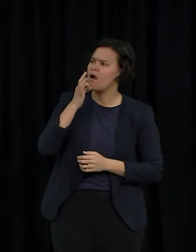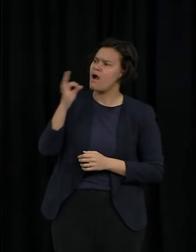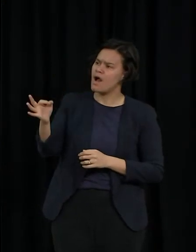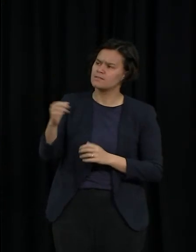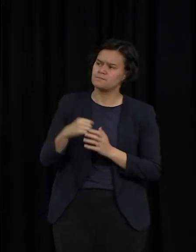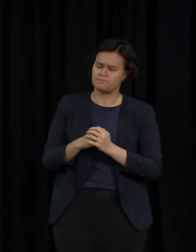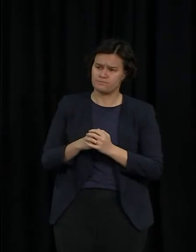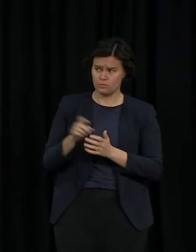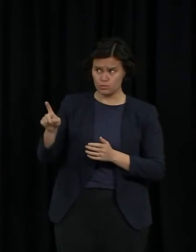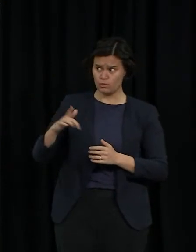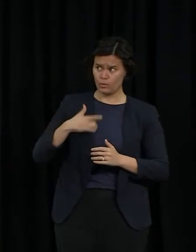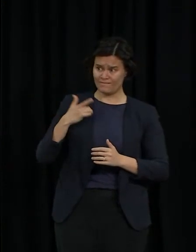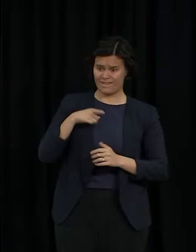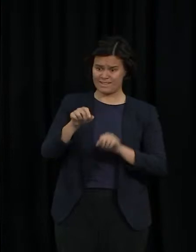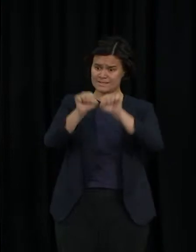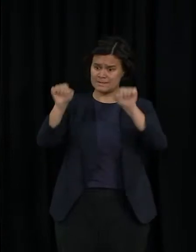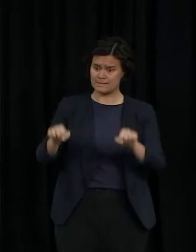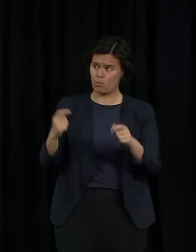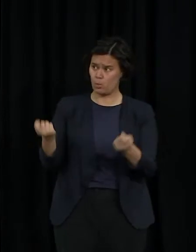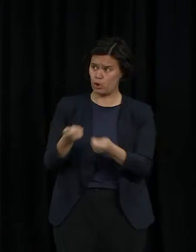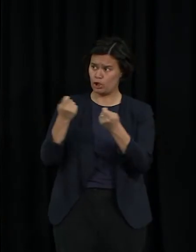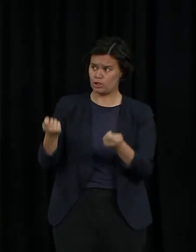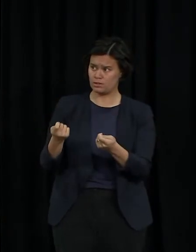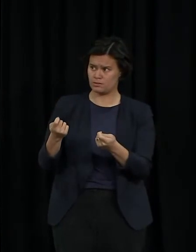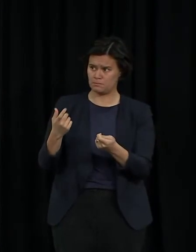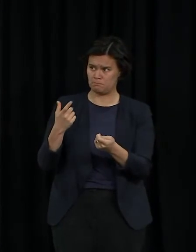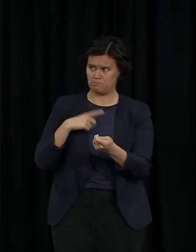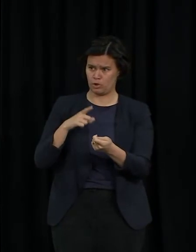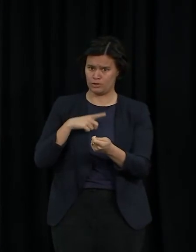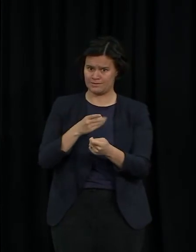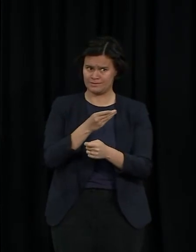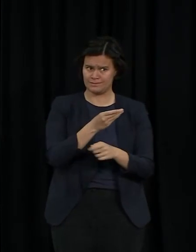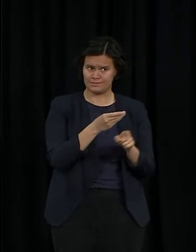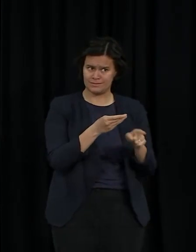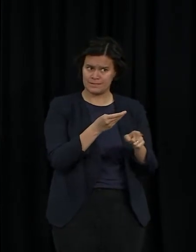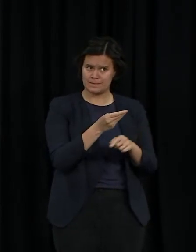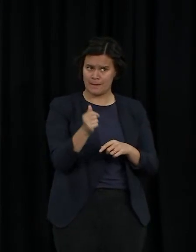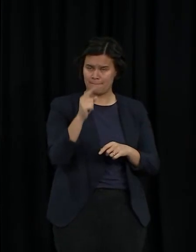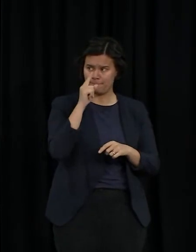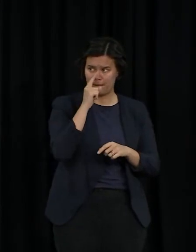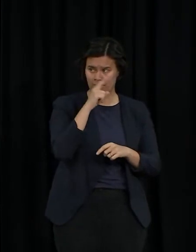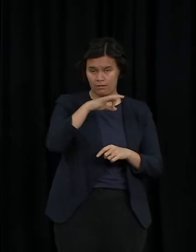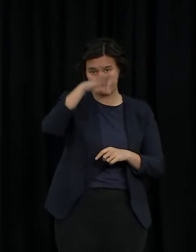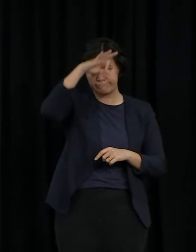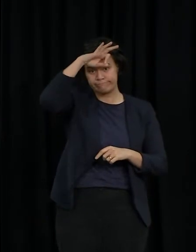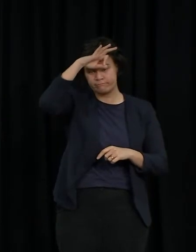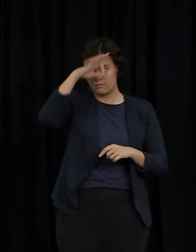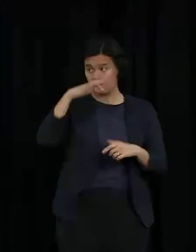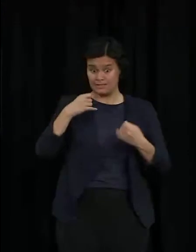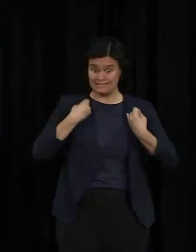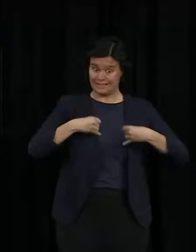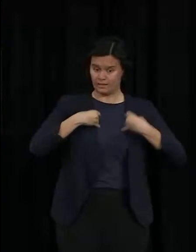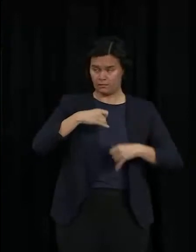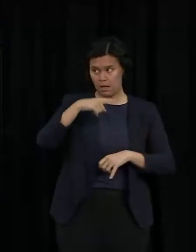if these people, if they're turning up when they're unwell, aren't taking the proper precautions if they then test